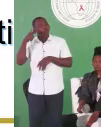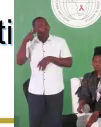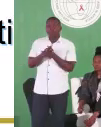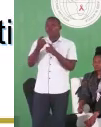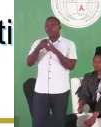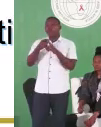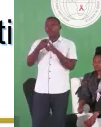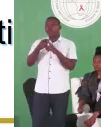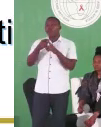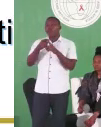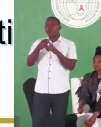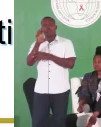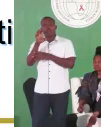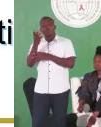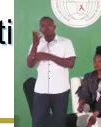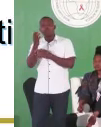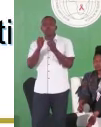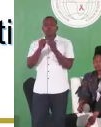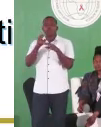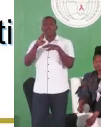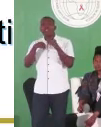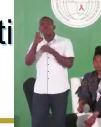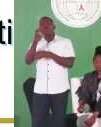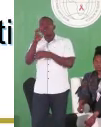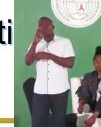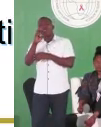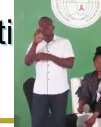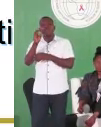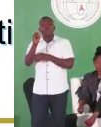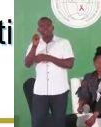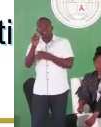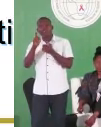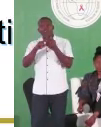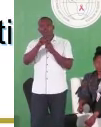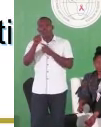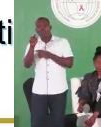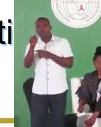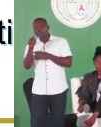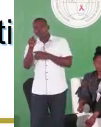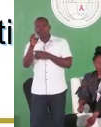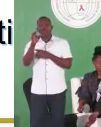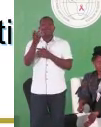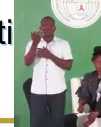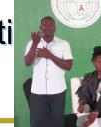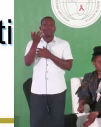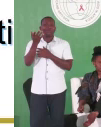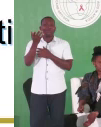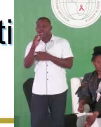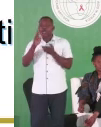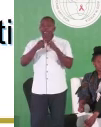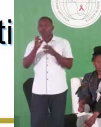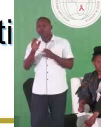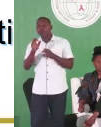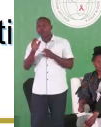50, more than 50, from 250 to 750 per number of live